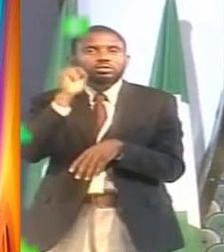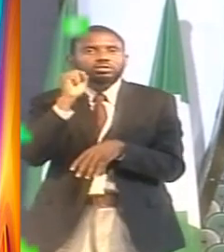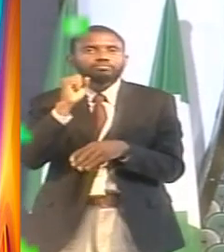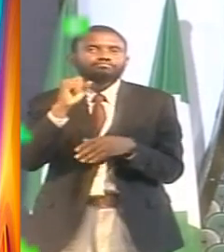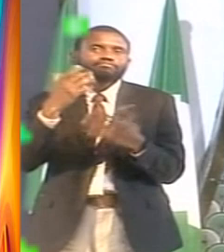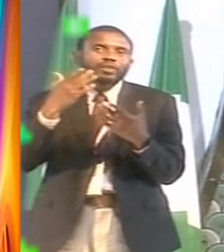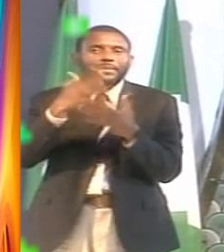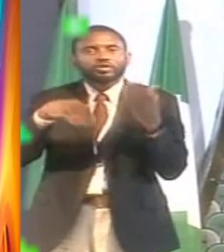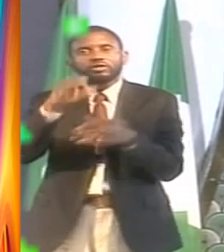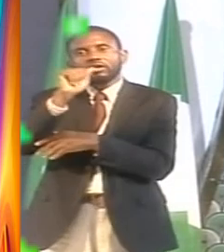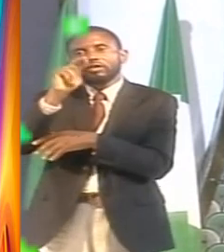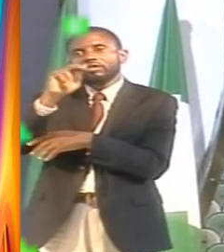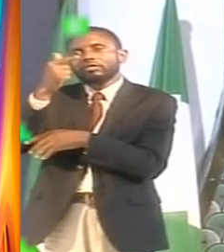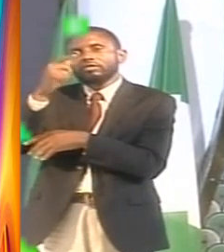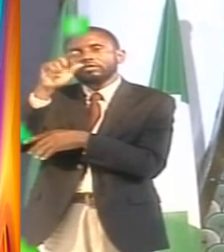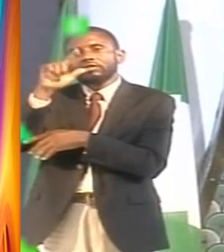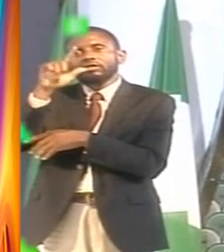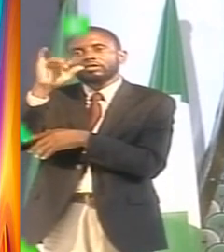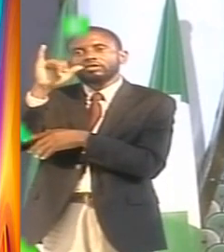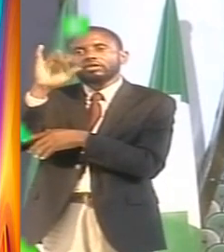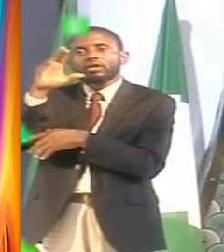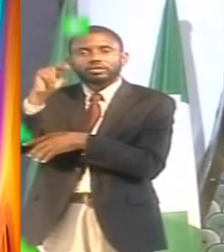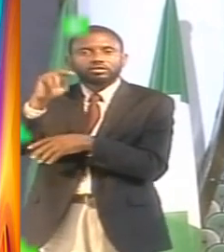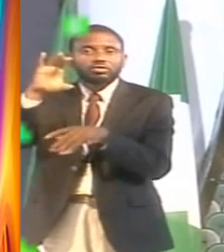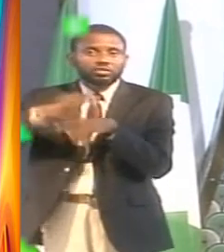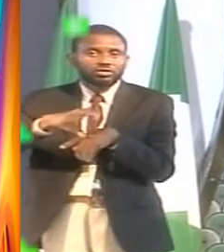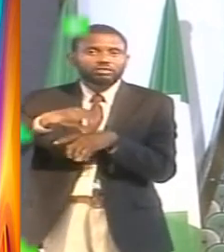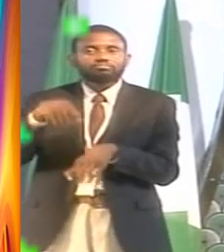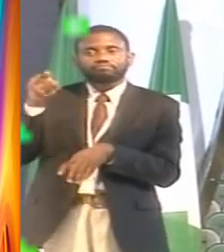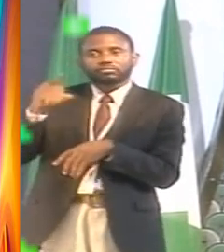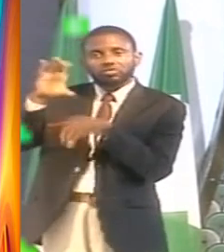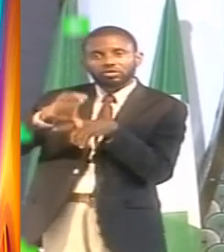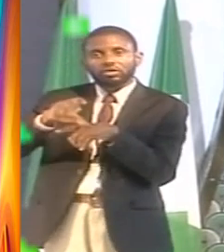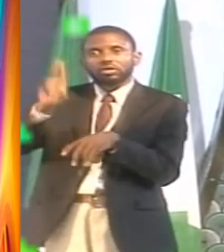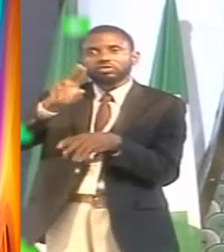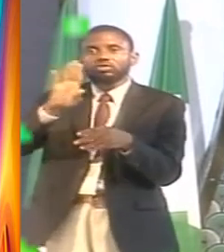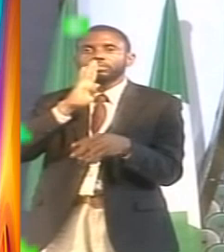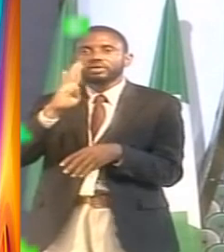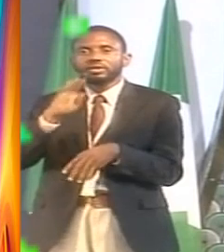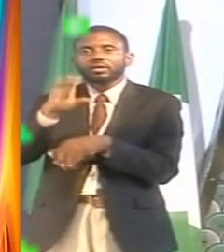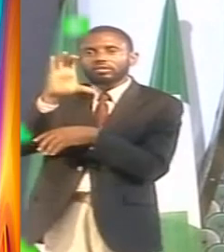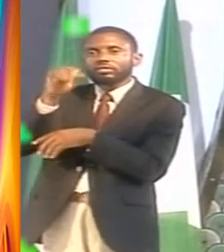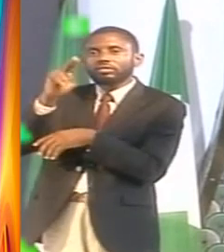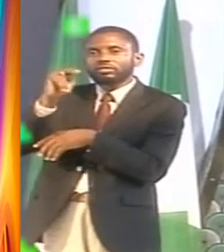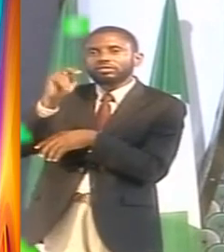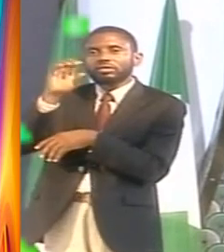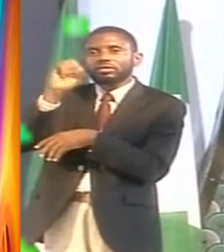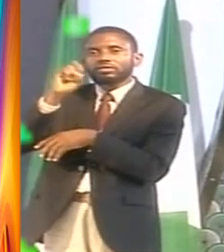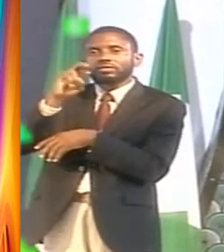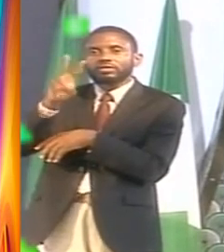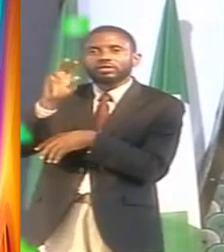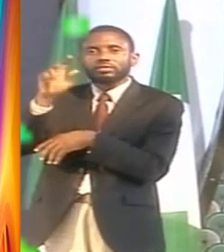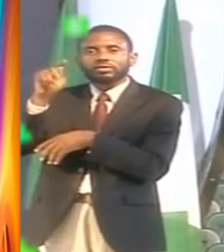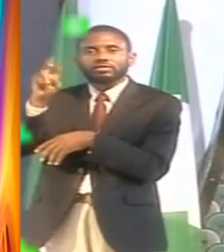of the Anglican Church. And the joke used to be that the Anglican Church is the Conservative Party at prayer.